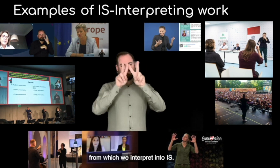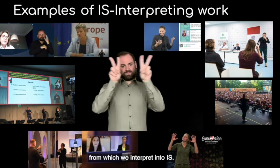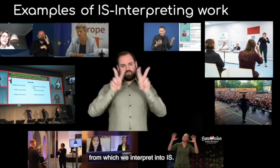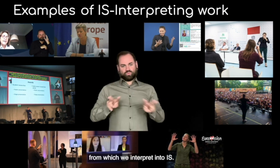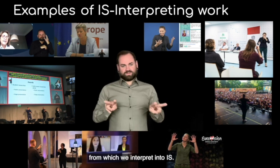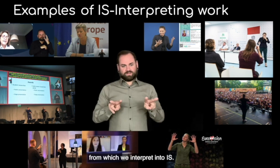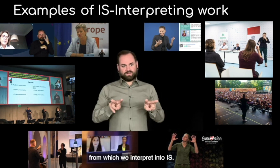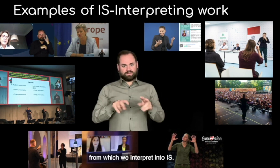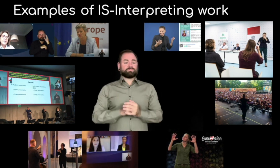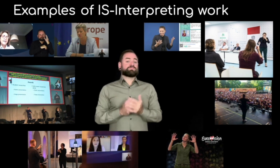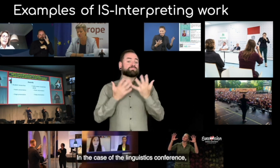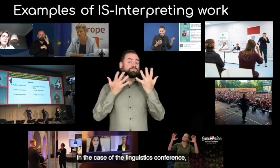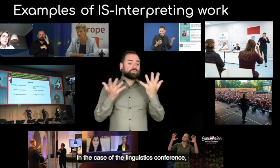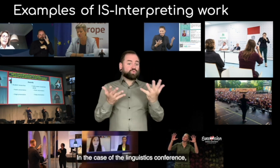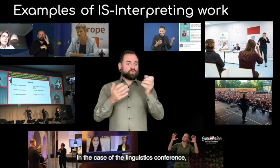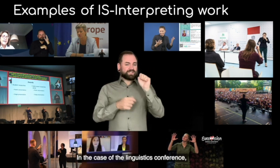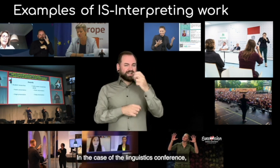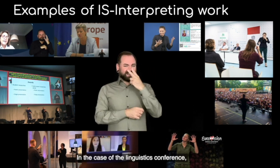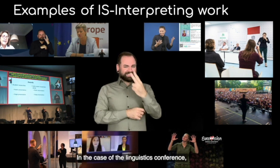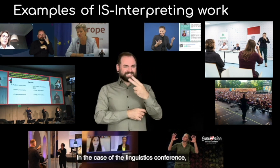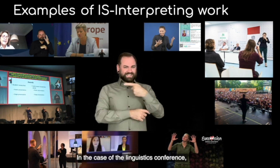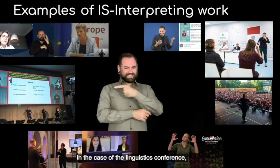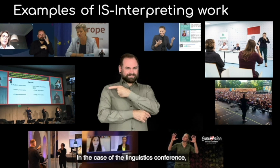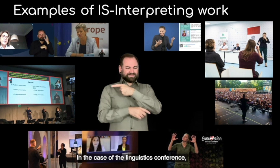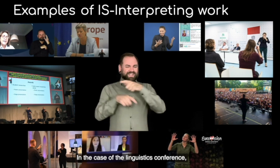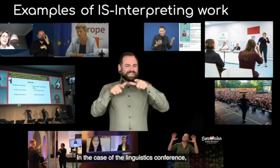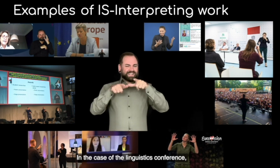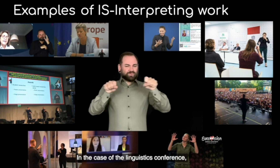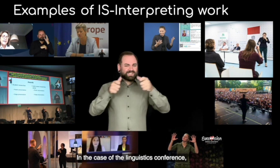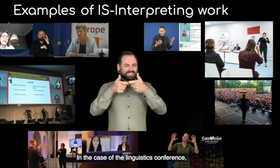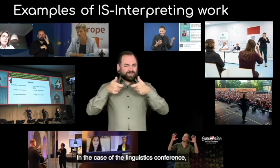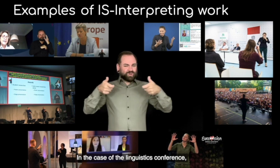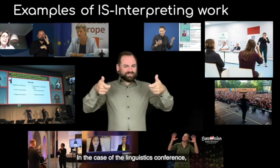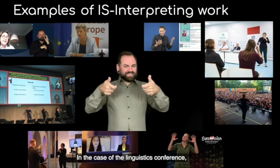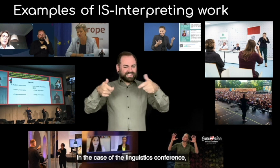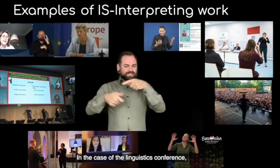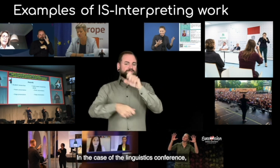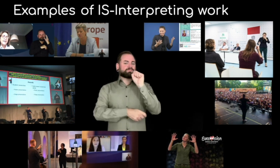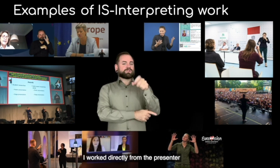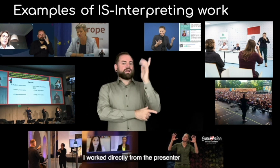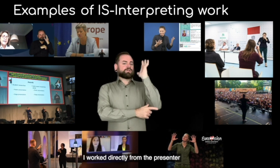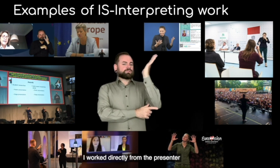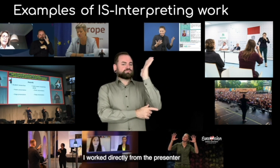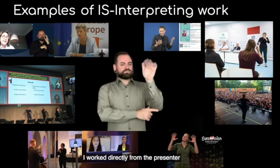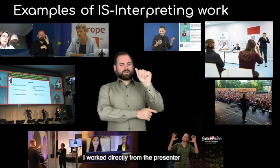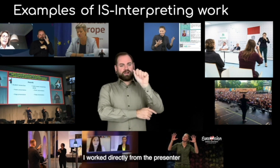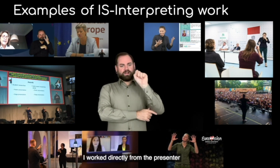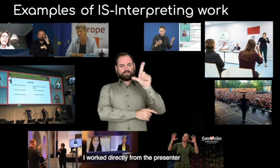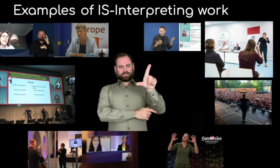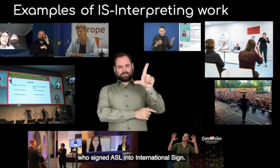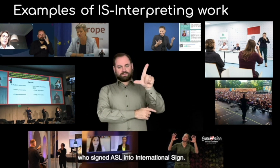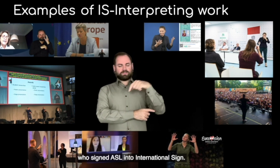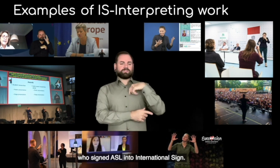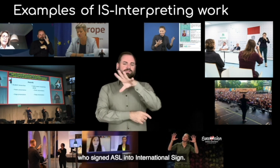In the case of the linguistics conference, I worked directly from the presenter who signed in American Sign Language into International